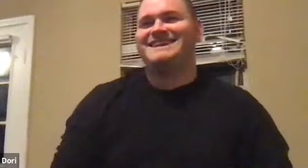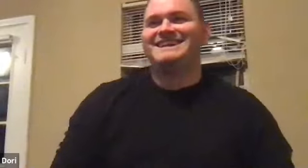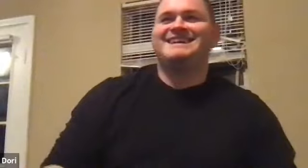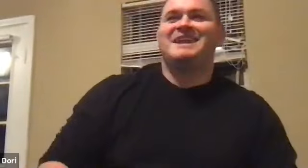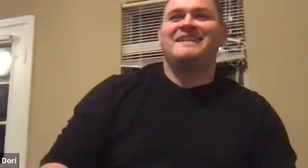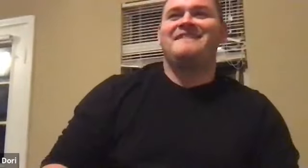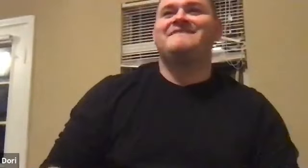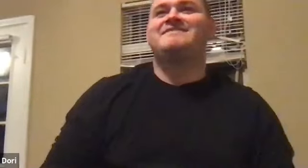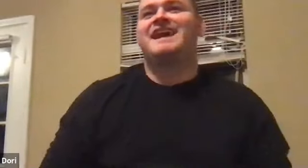Google.